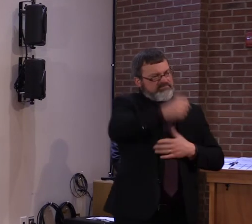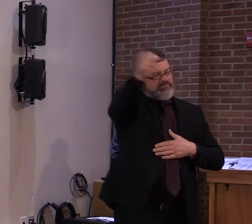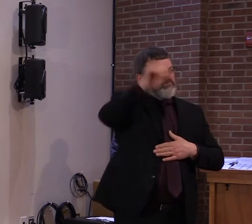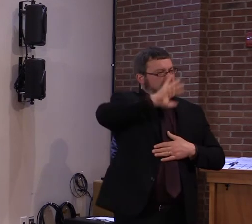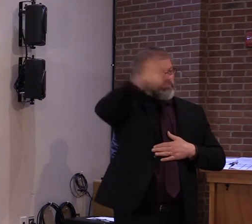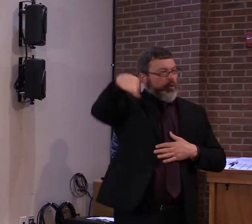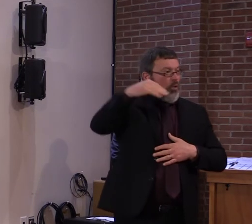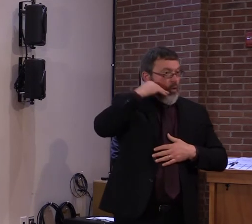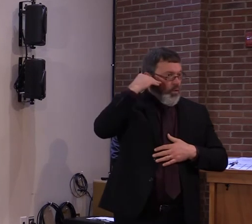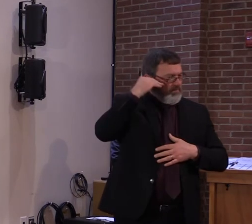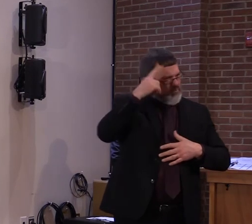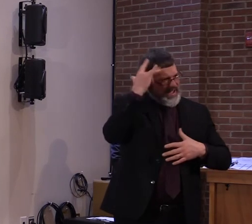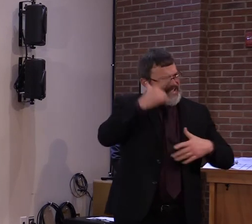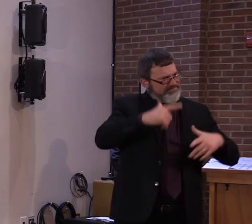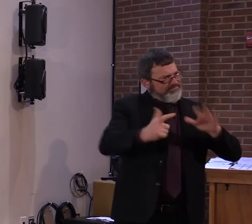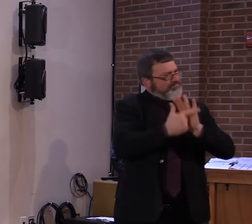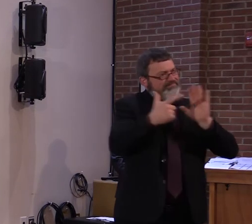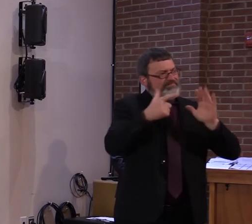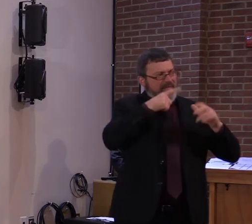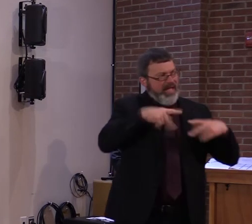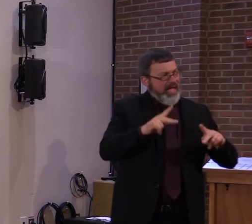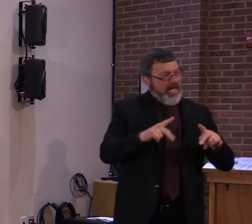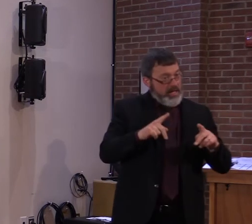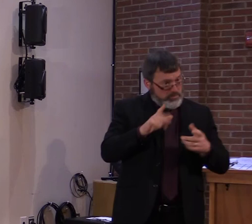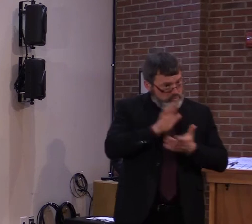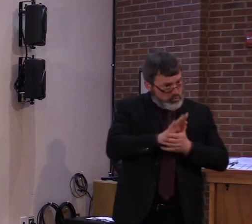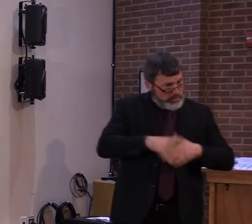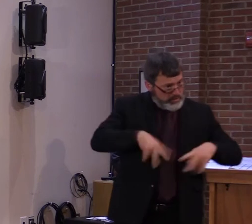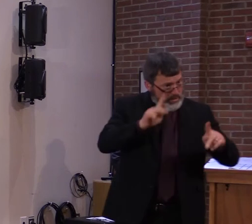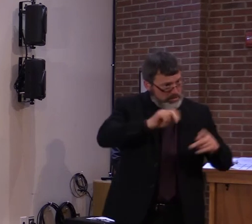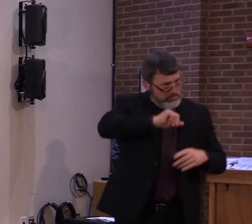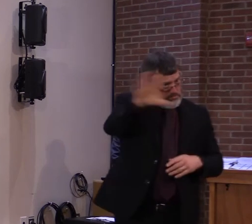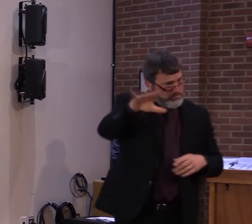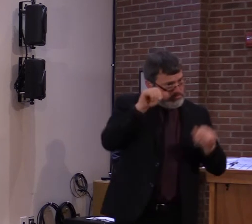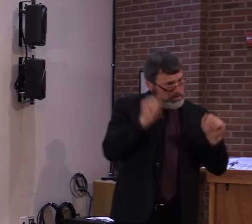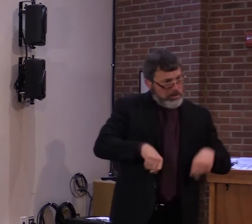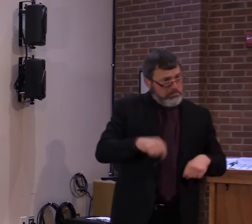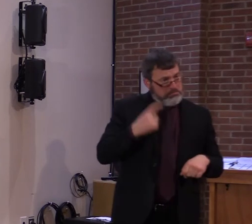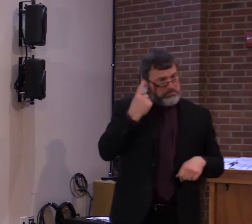what schools are allowed to do. Secretary French.